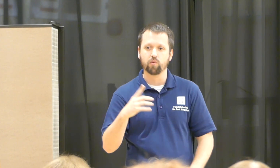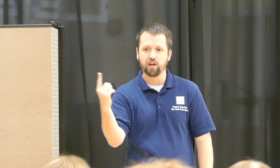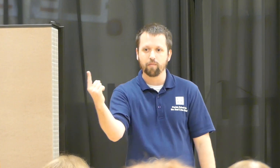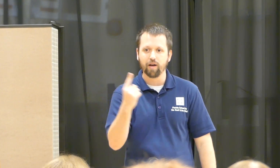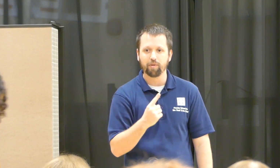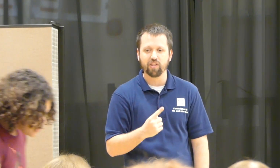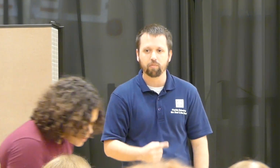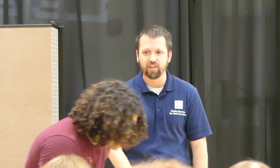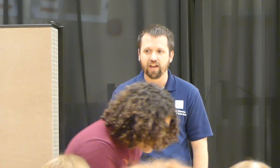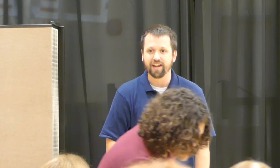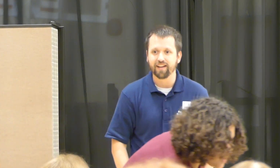come up and they'll be like,